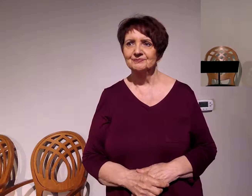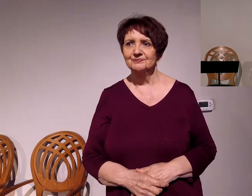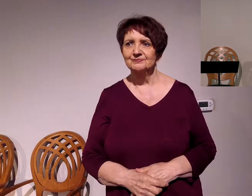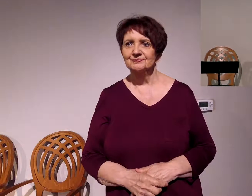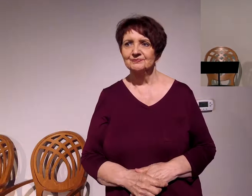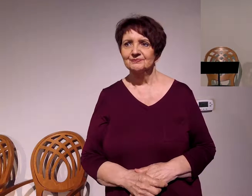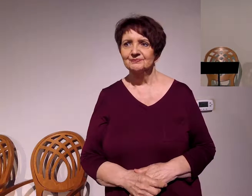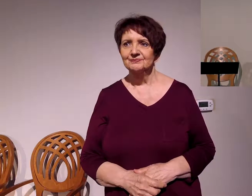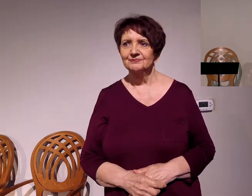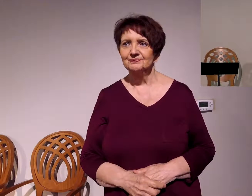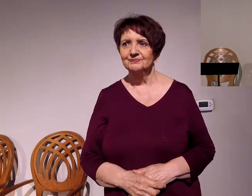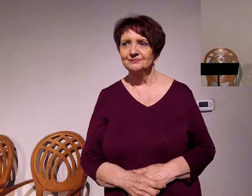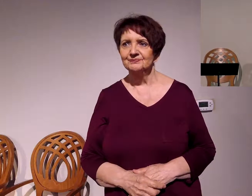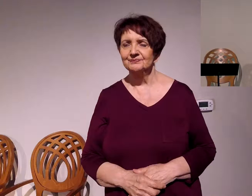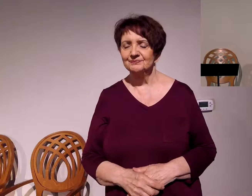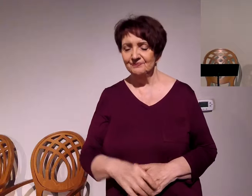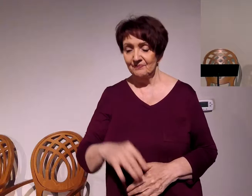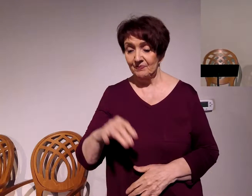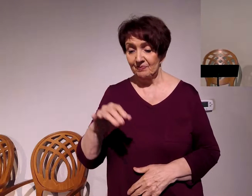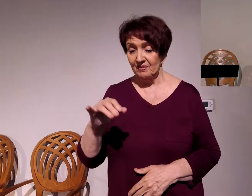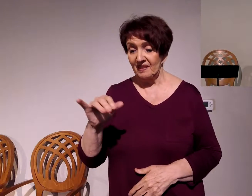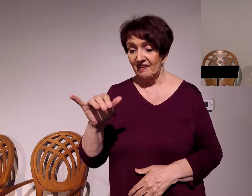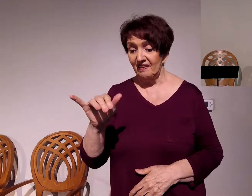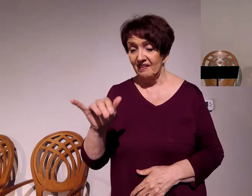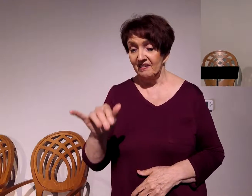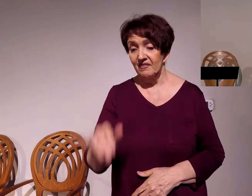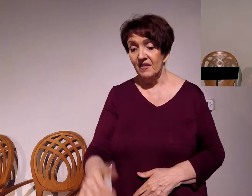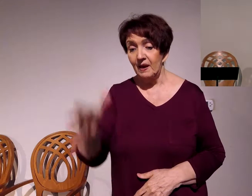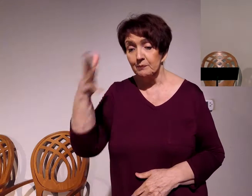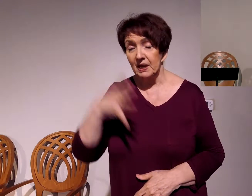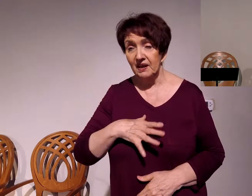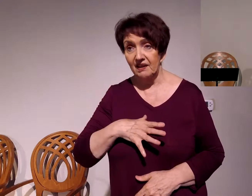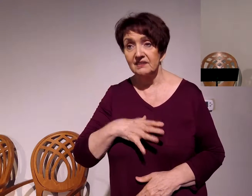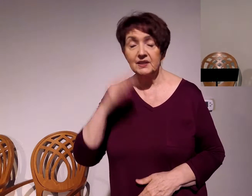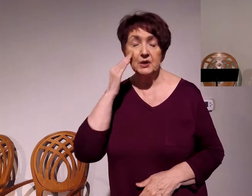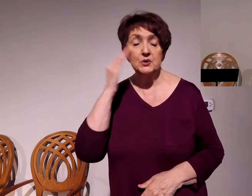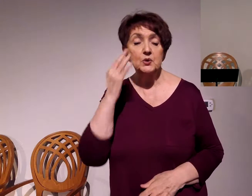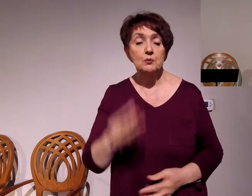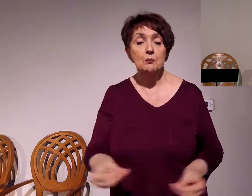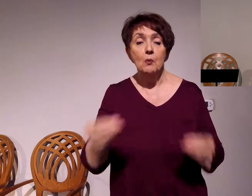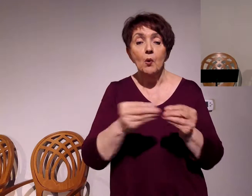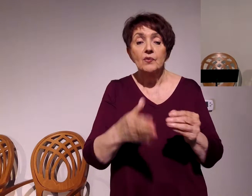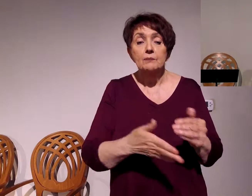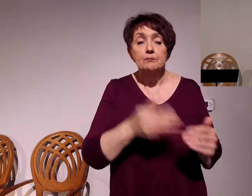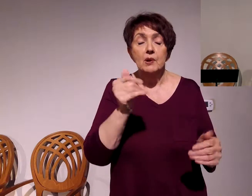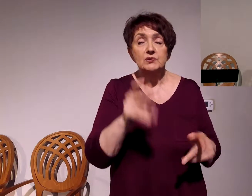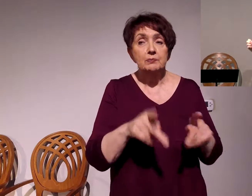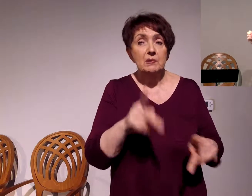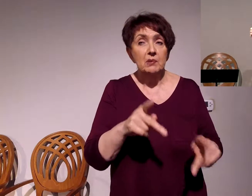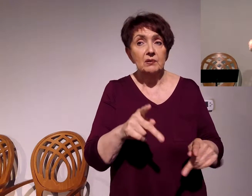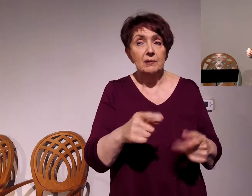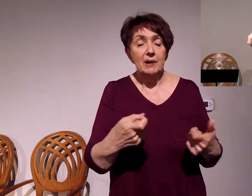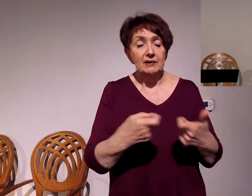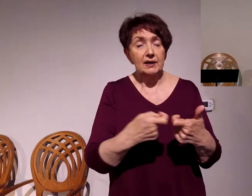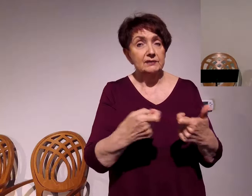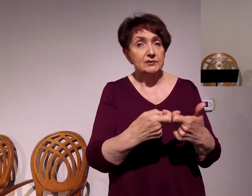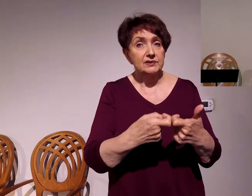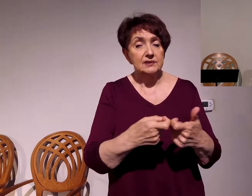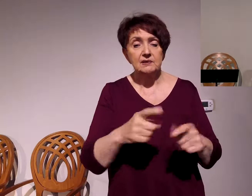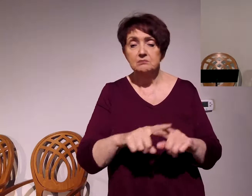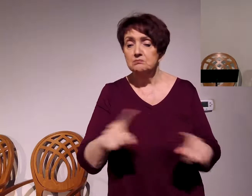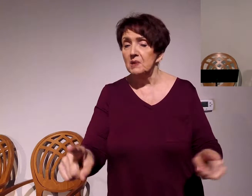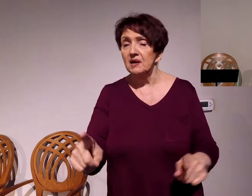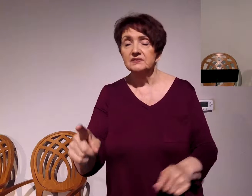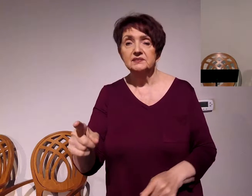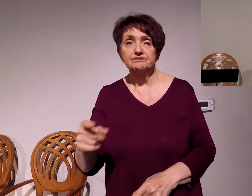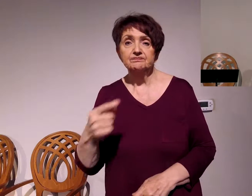This great Inventive genius knew more about electricity than most, but he did not claim to know what